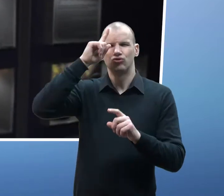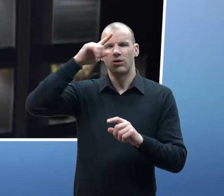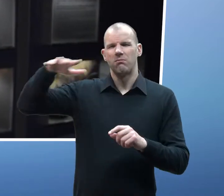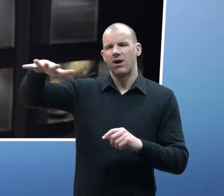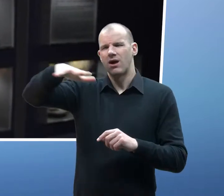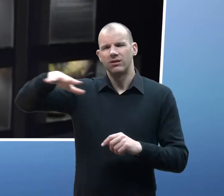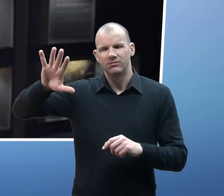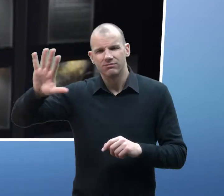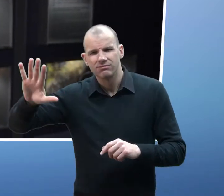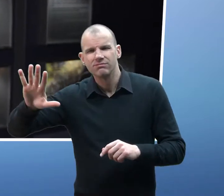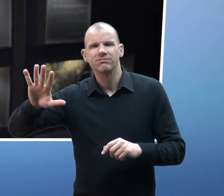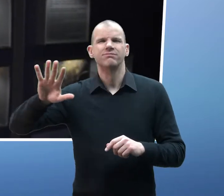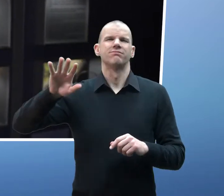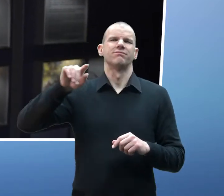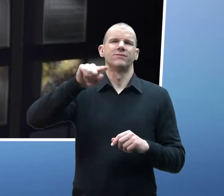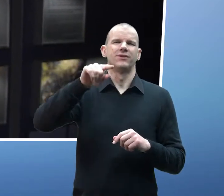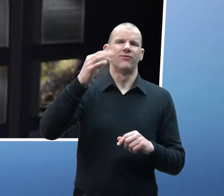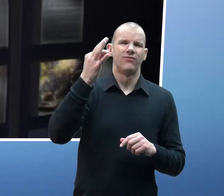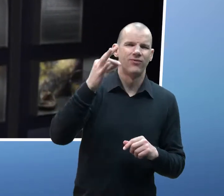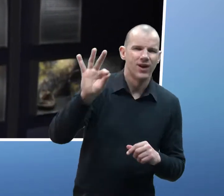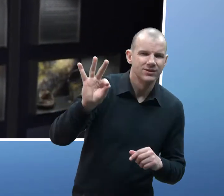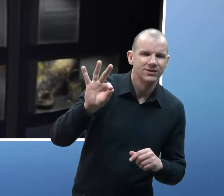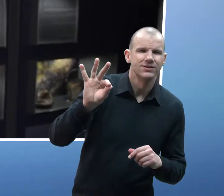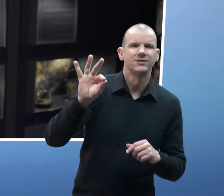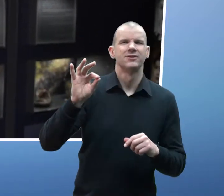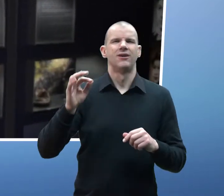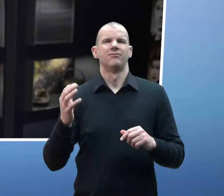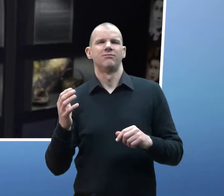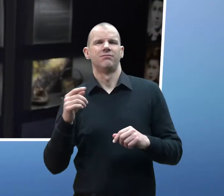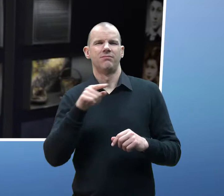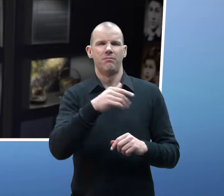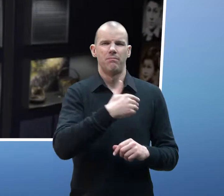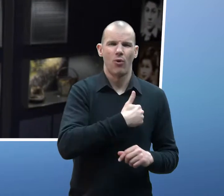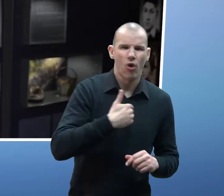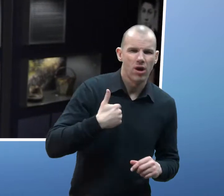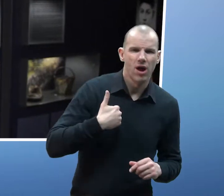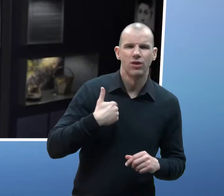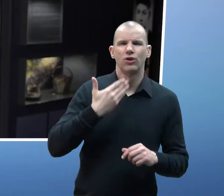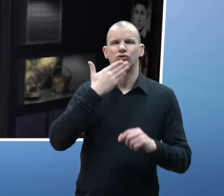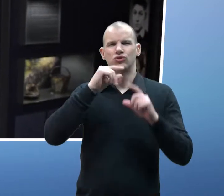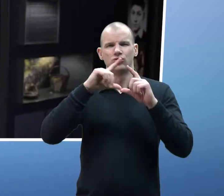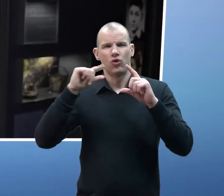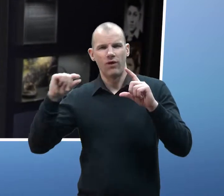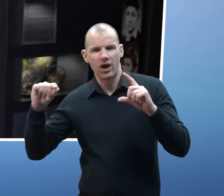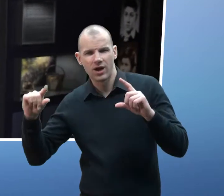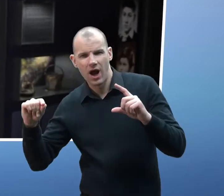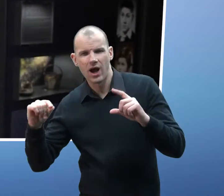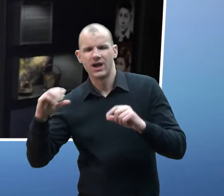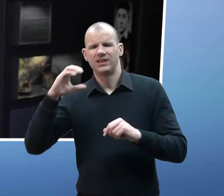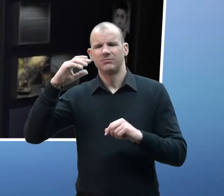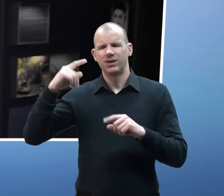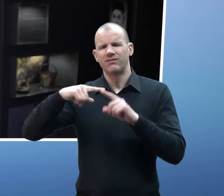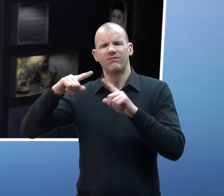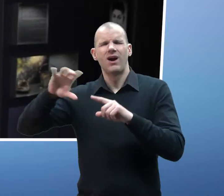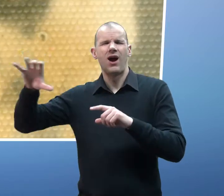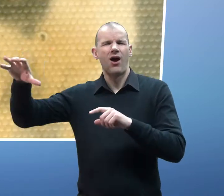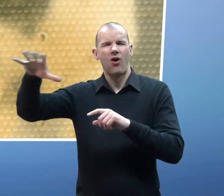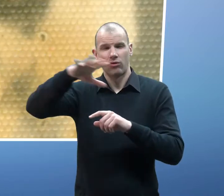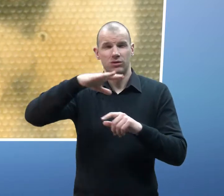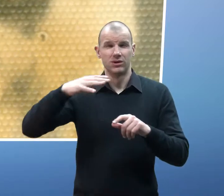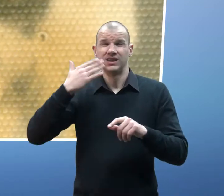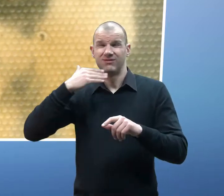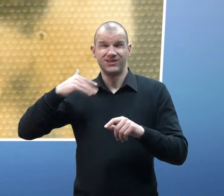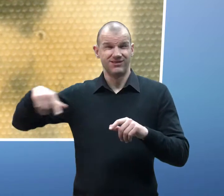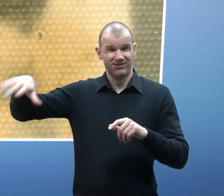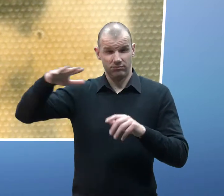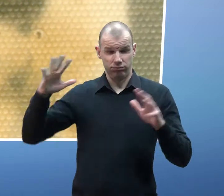foreign people of Jewish origin from such European countries as Germany, France, Poland, Czechoslovakia,